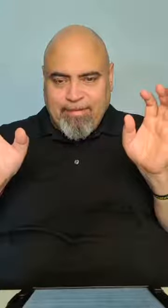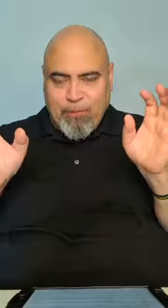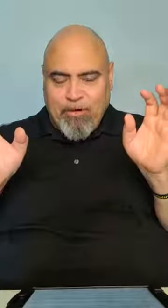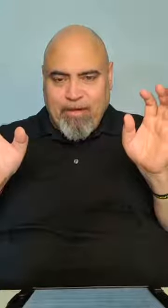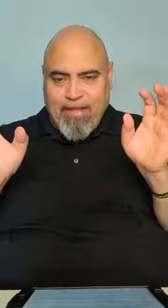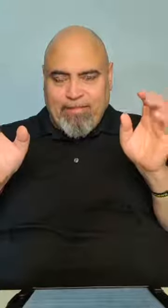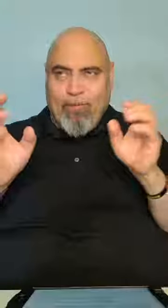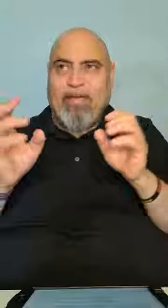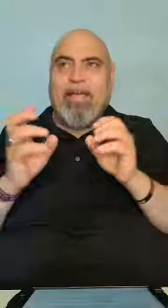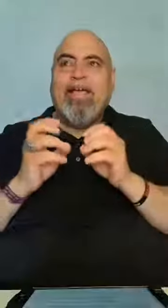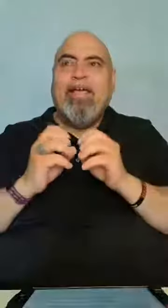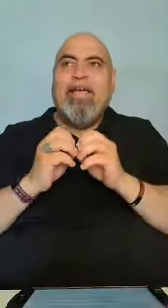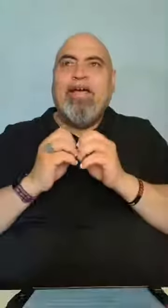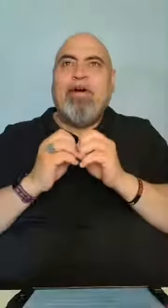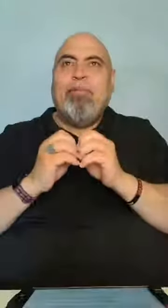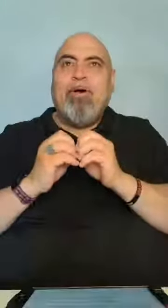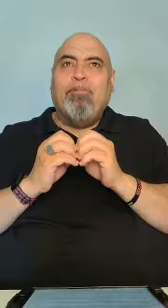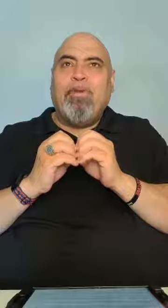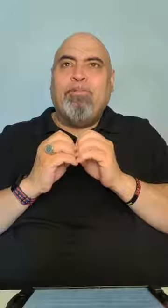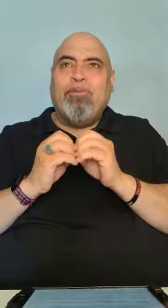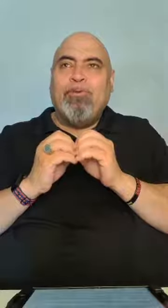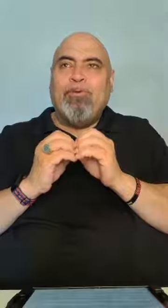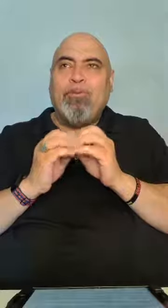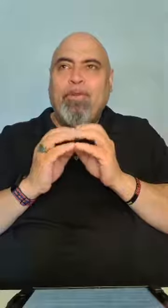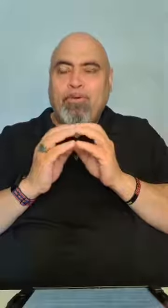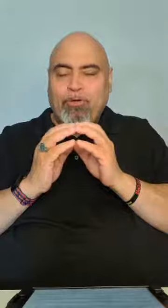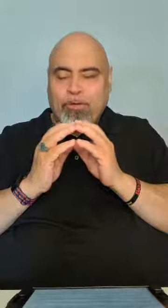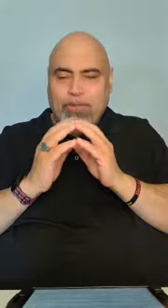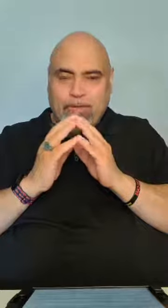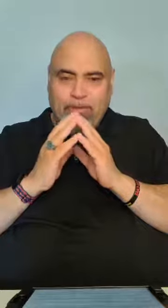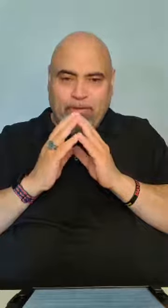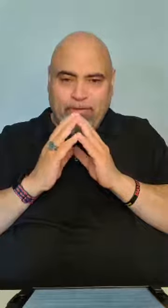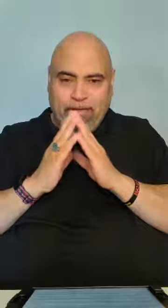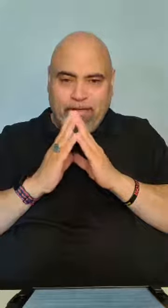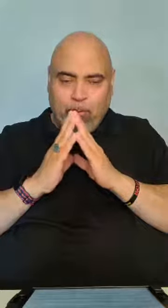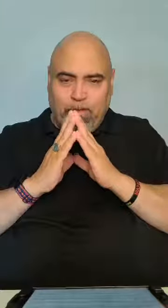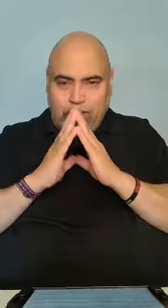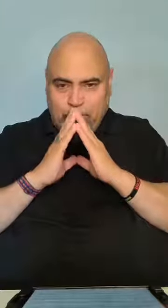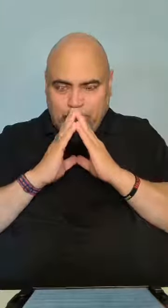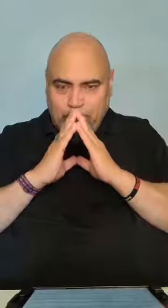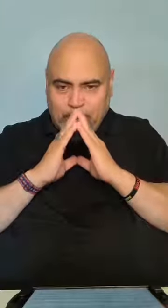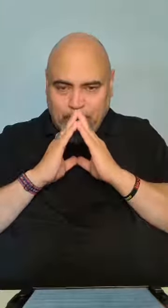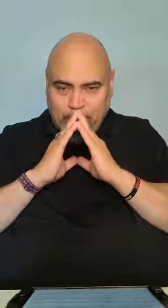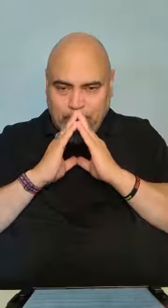We are not talking about people who may worship differently than we do.